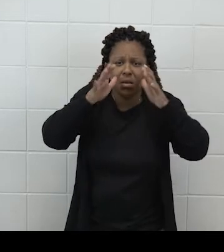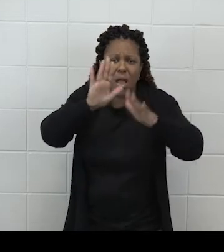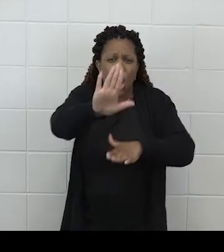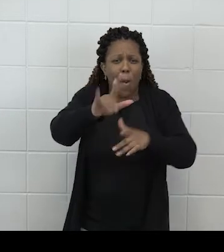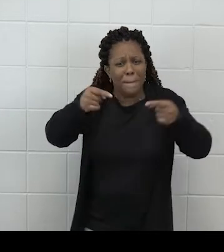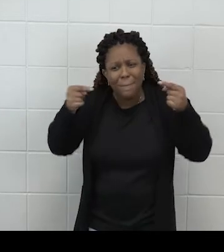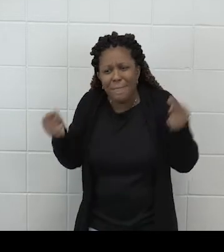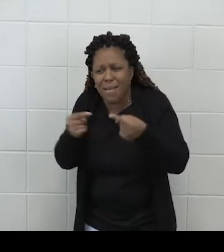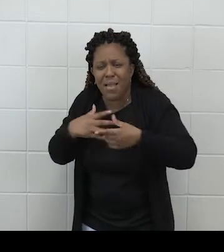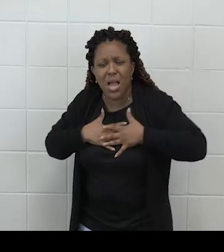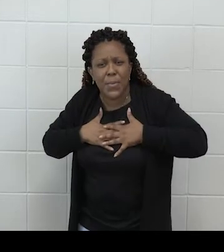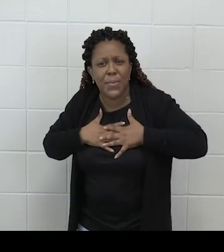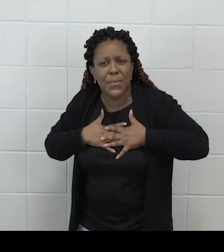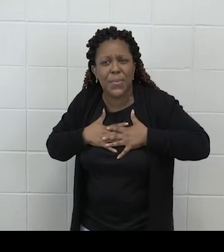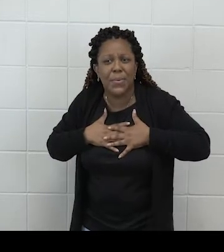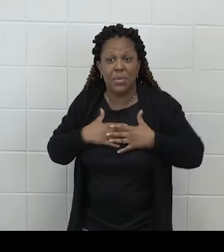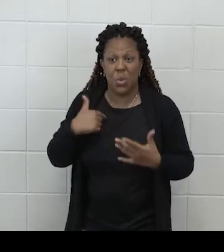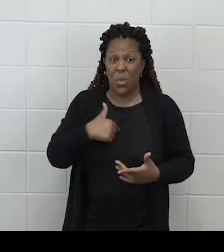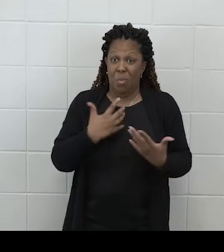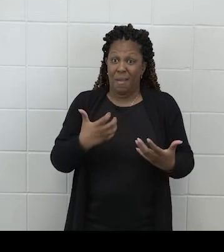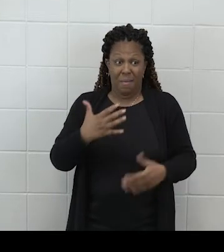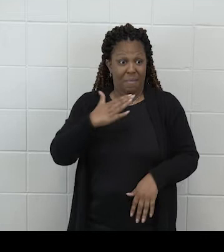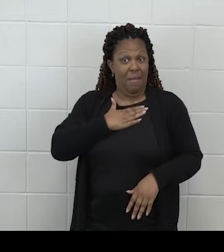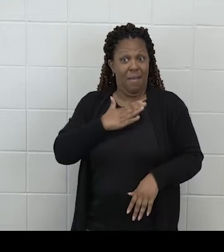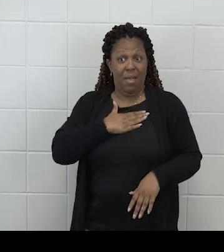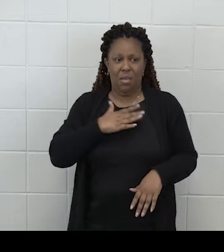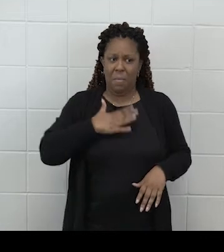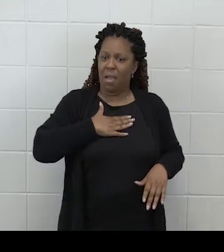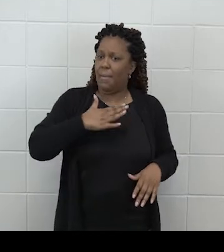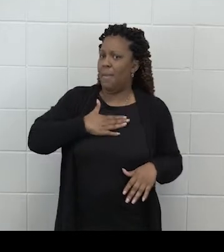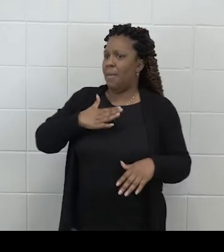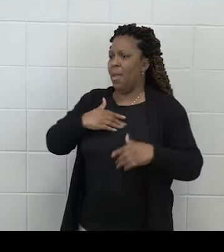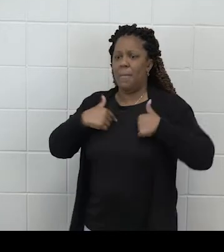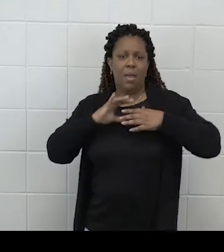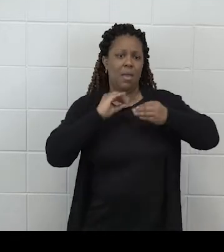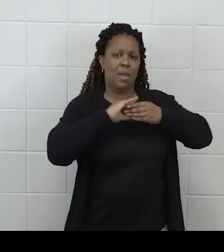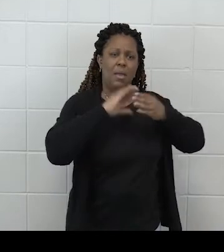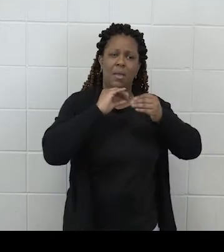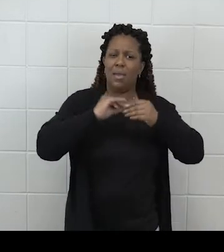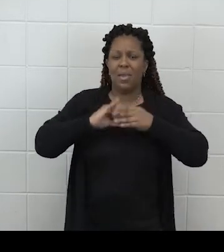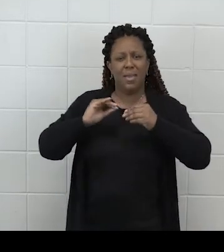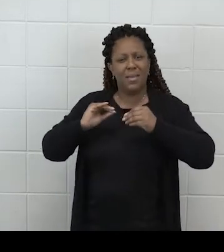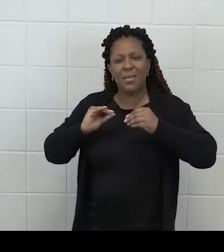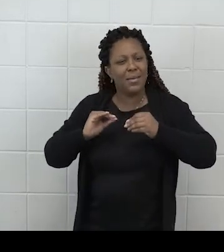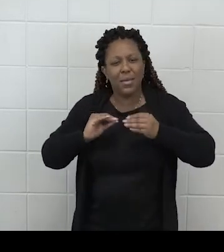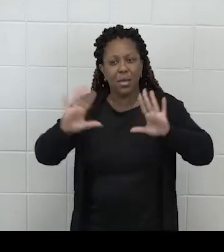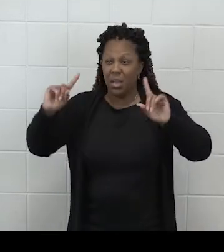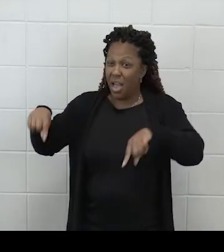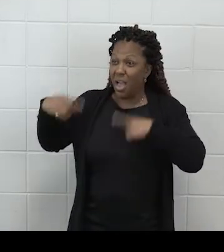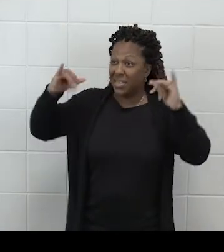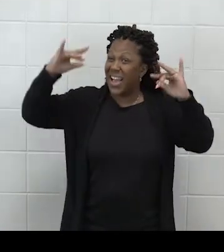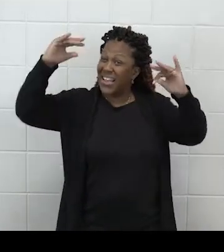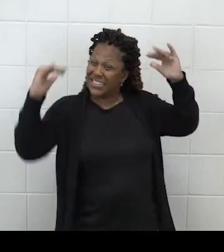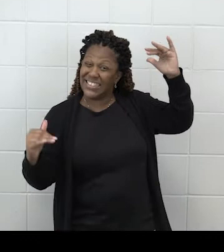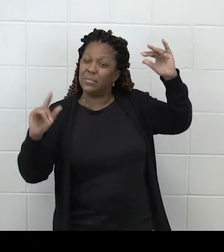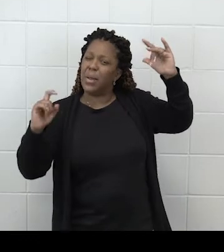us decrease so that our siblings who live on the underside of history may increase. Let us listen to the shattering